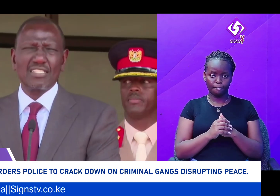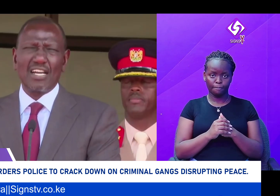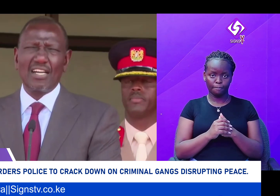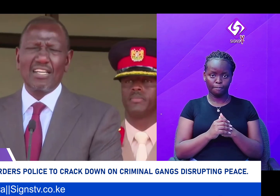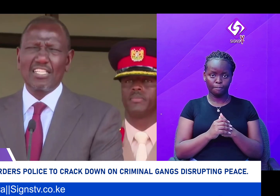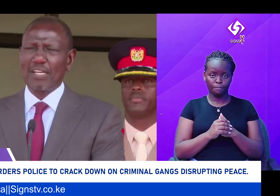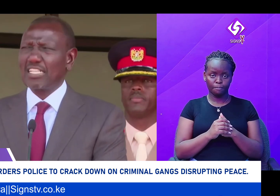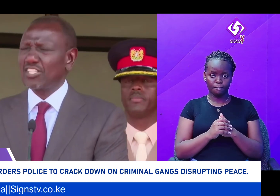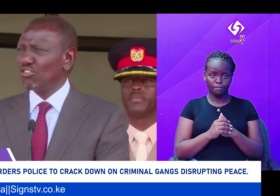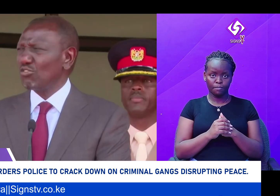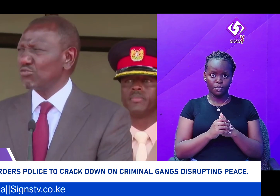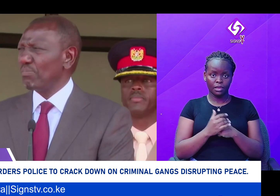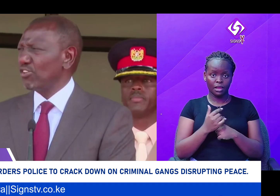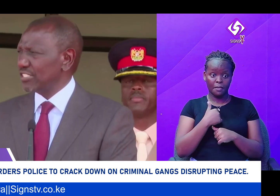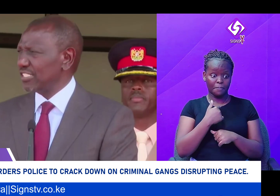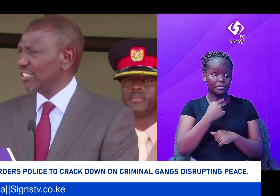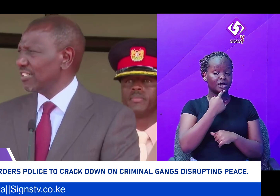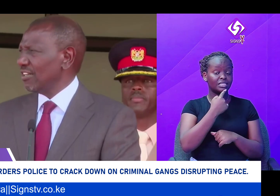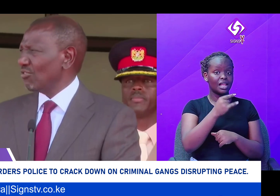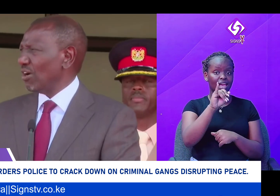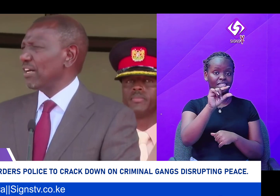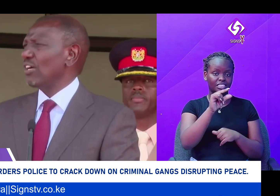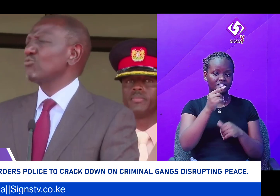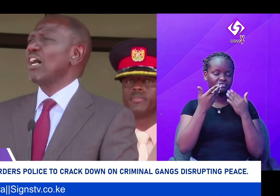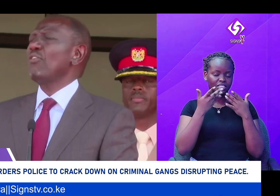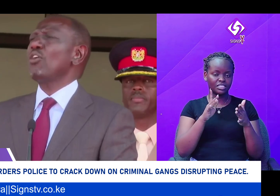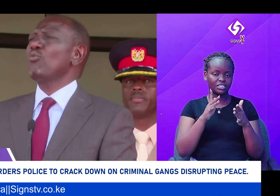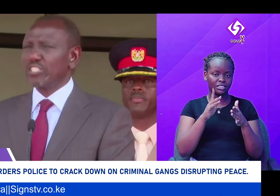nishamueleza Inspector General wetu wa polisi kwamba watu hawa wote